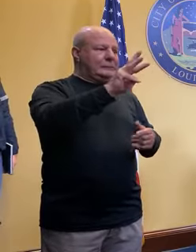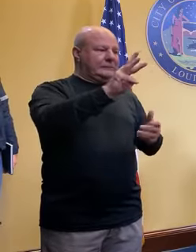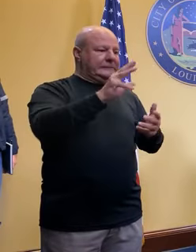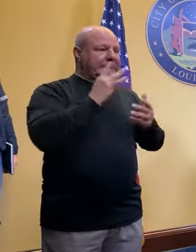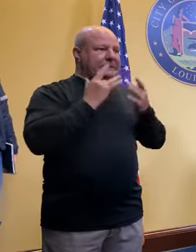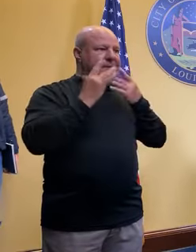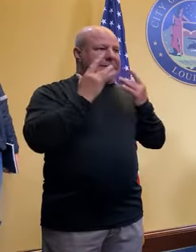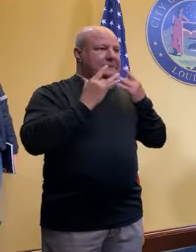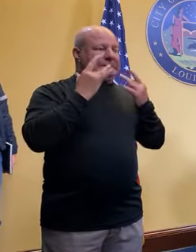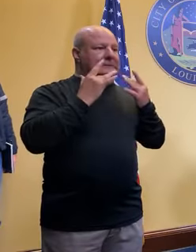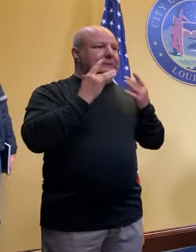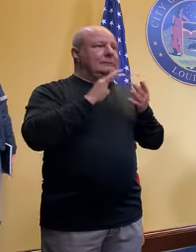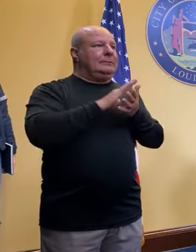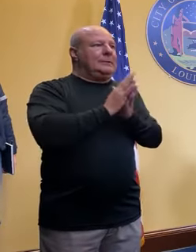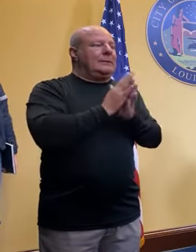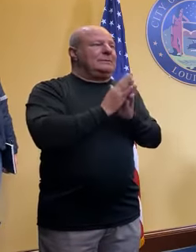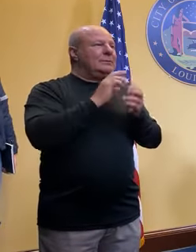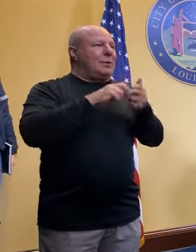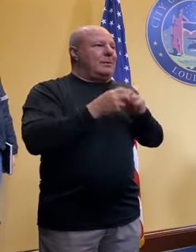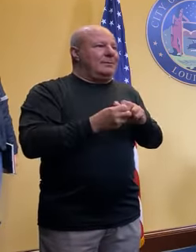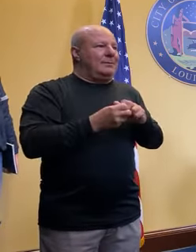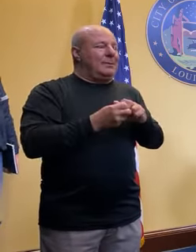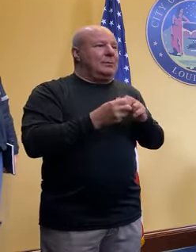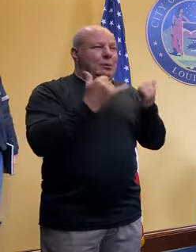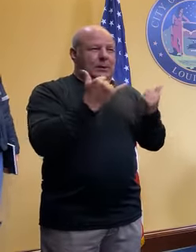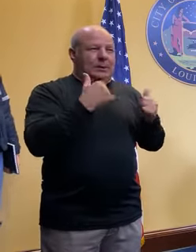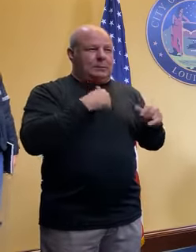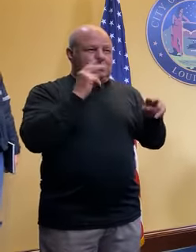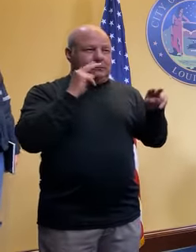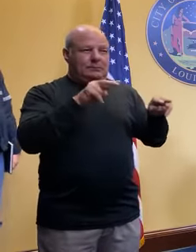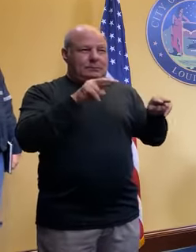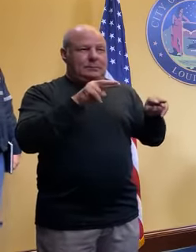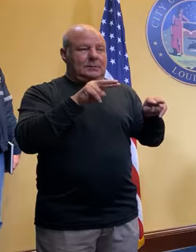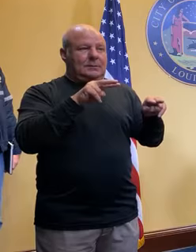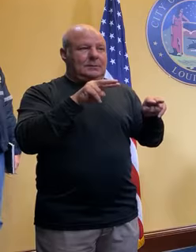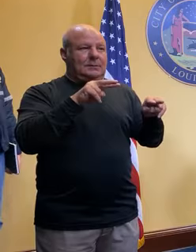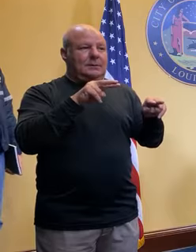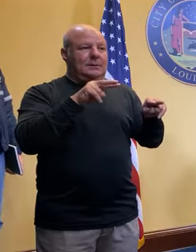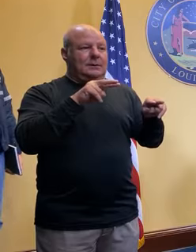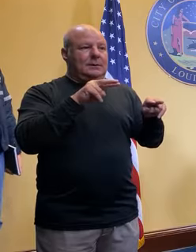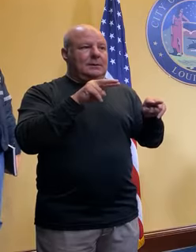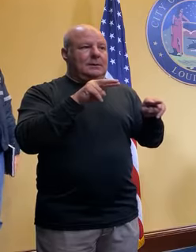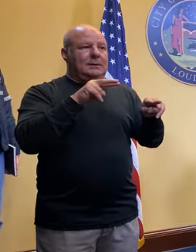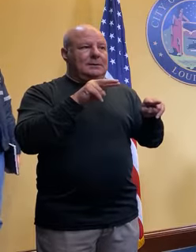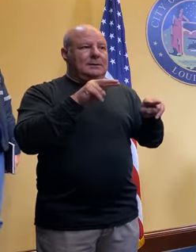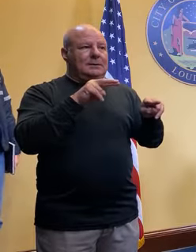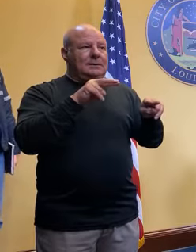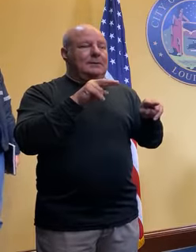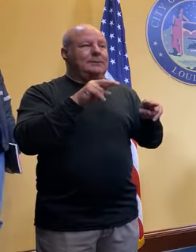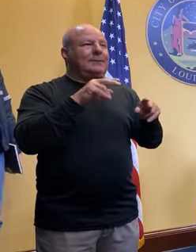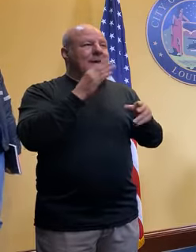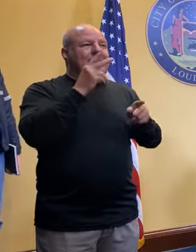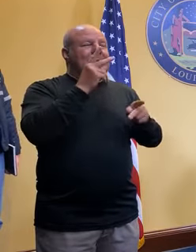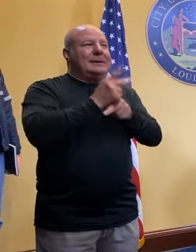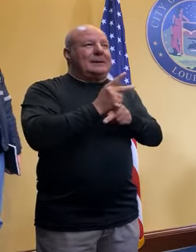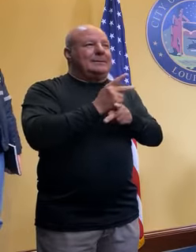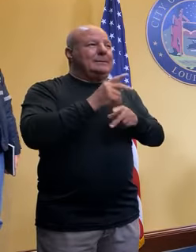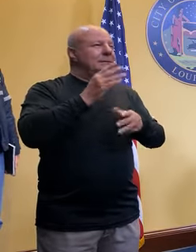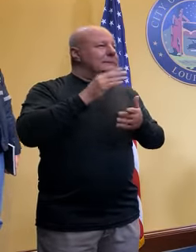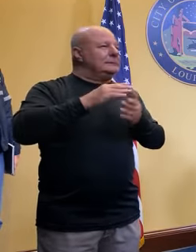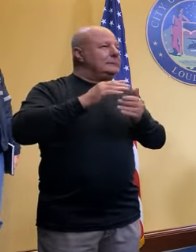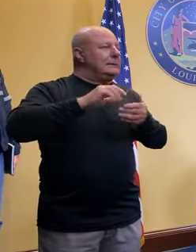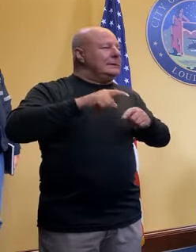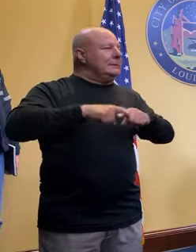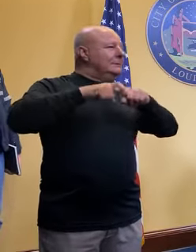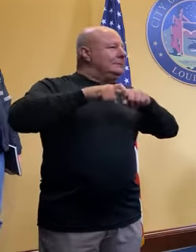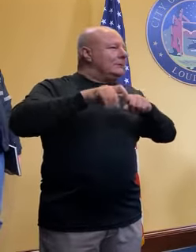now, we're just monitoring it, keeping our finger on overtime and the like. Right now, no overtime, but